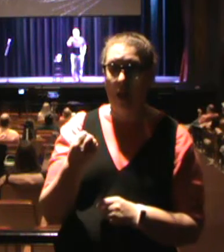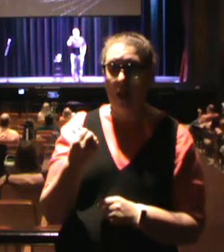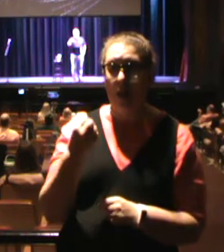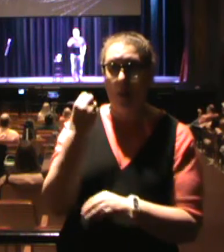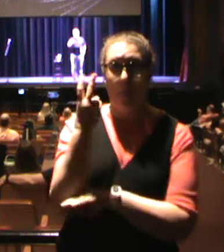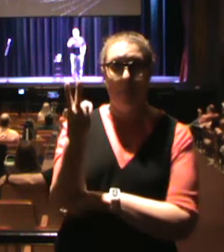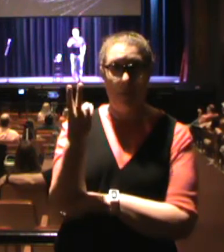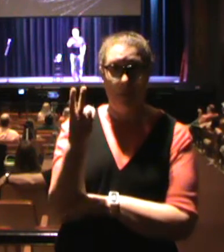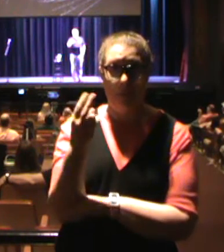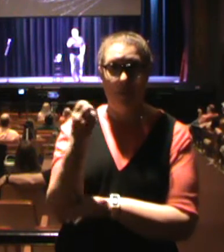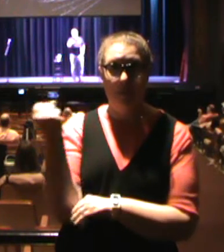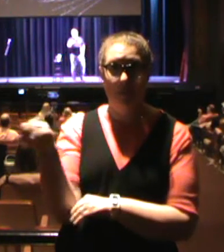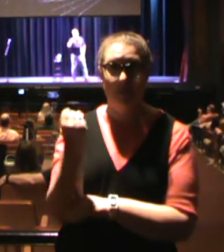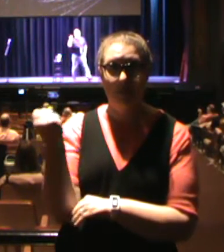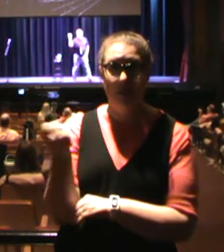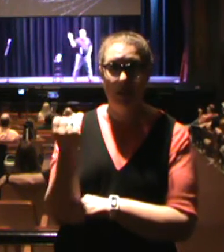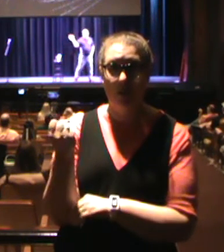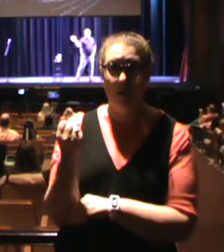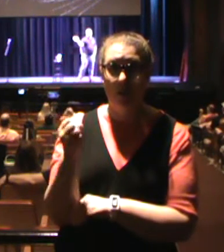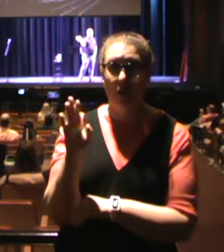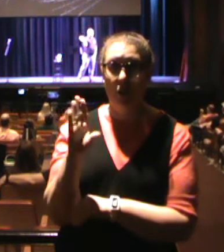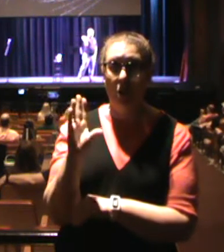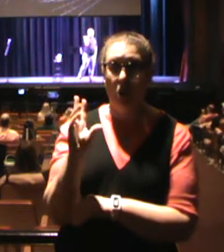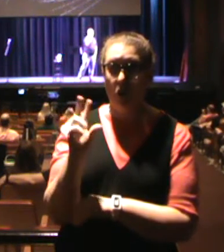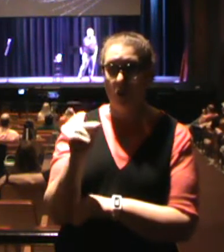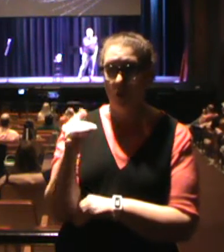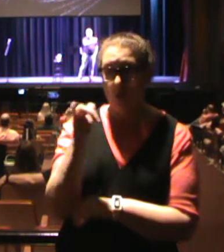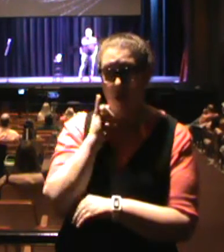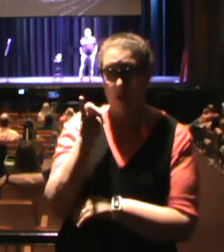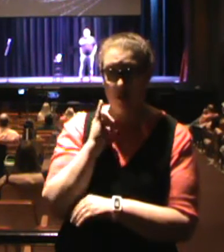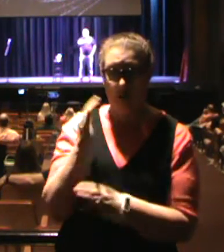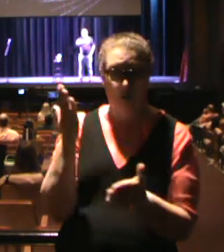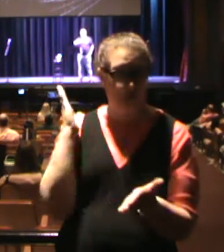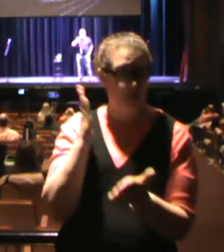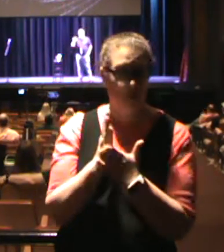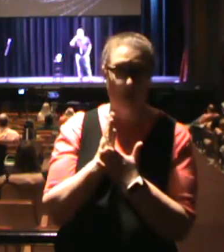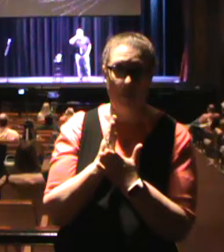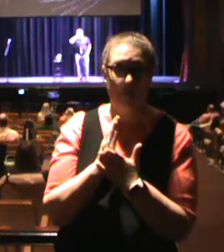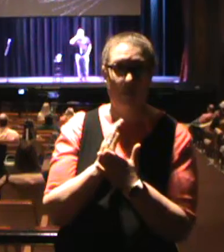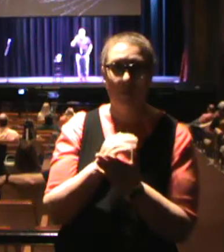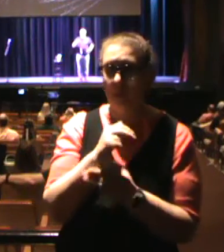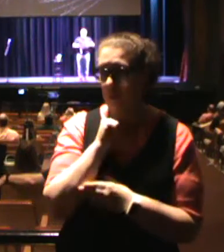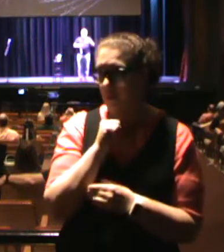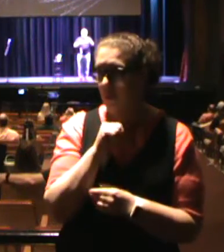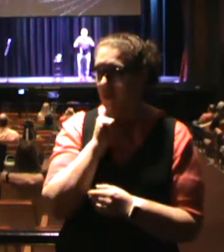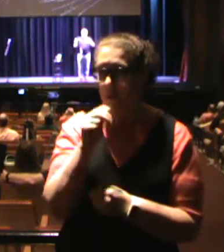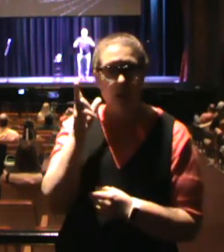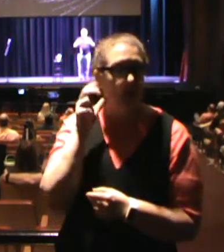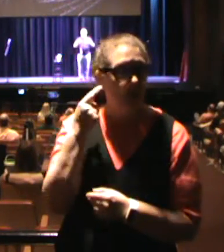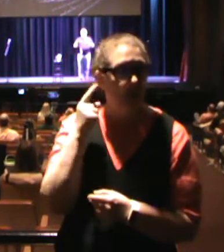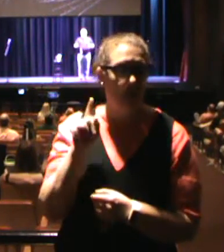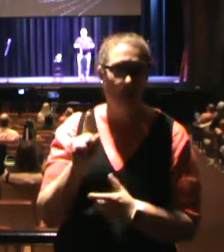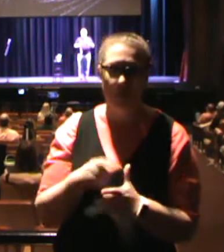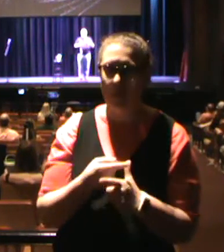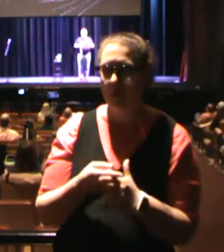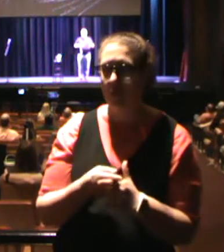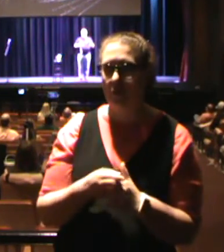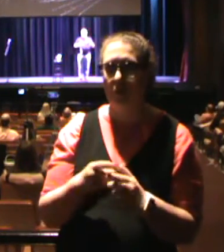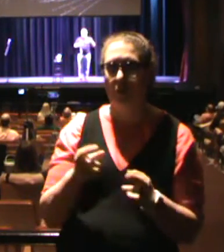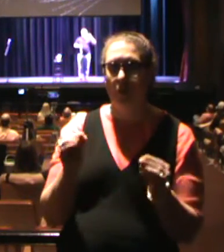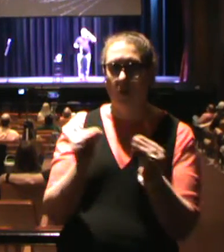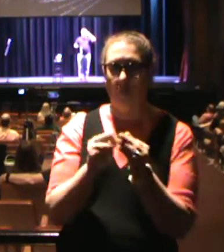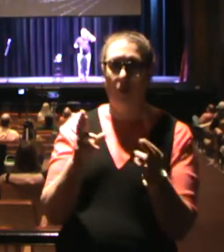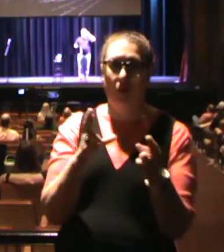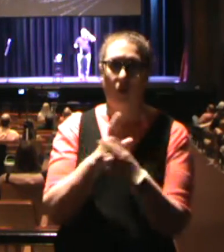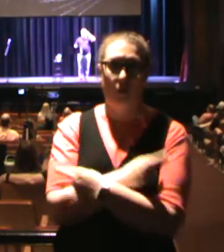the local bars. It was just completely, it was shut down. It was not even heard of. And then it started to be a little lax that you could